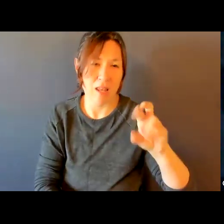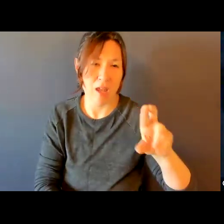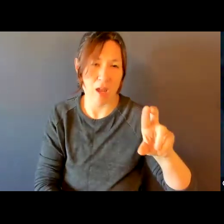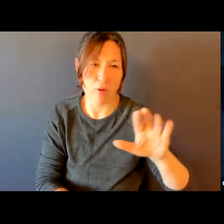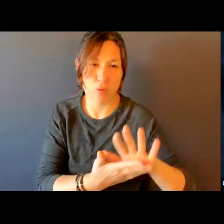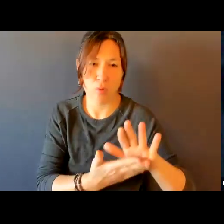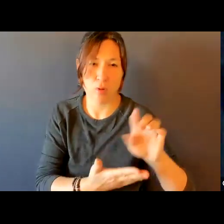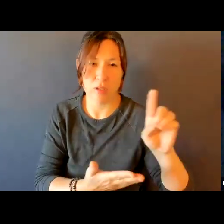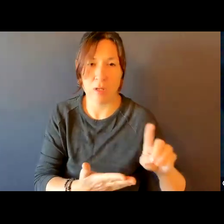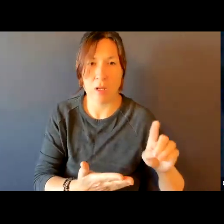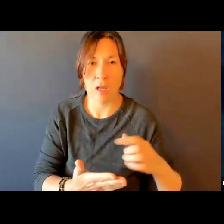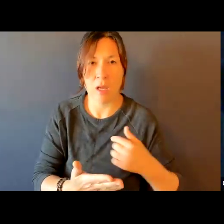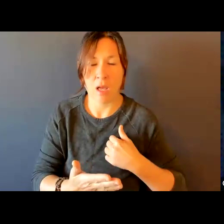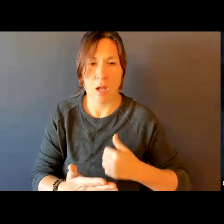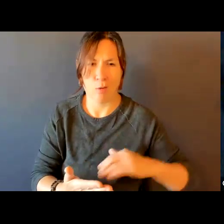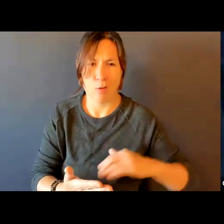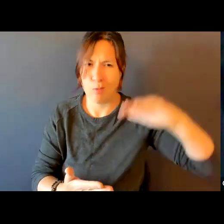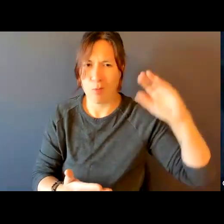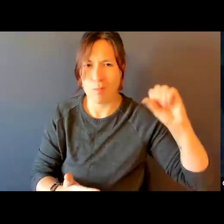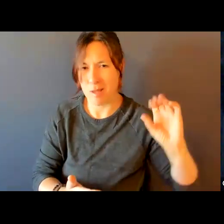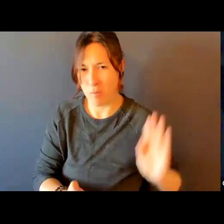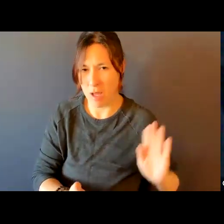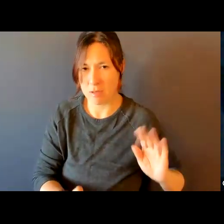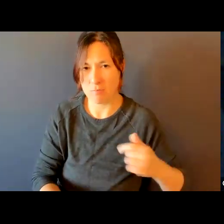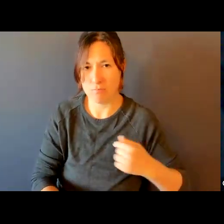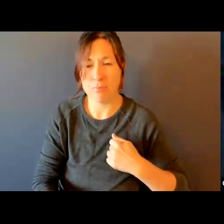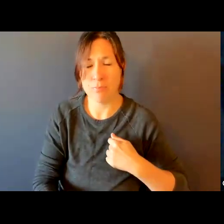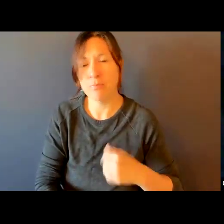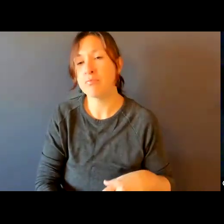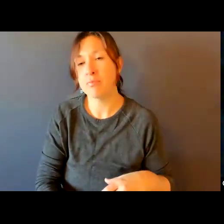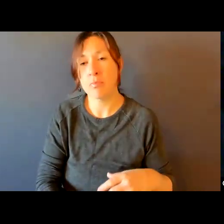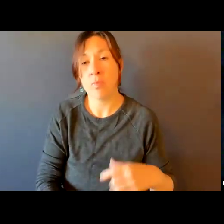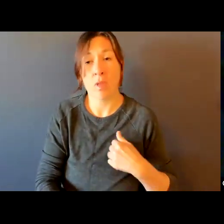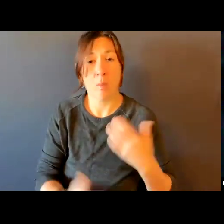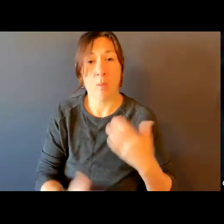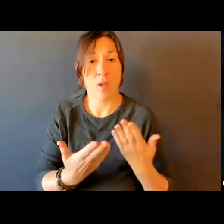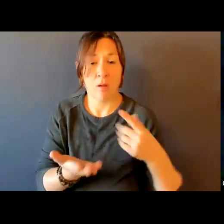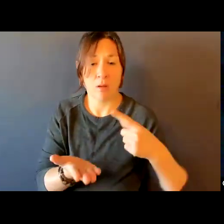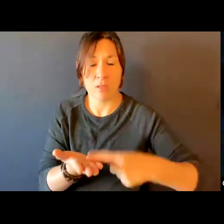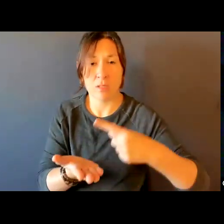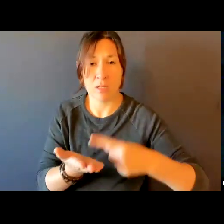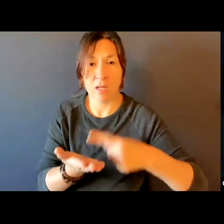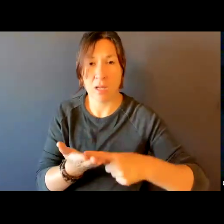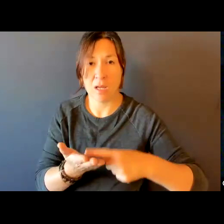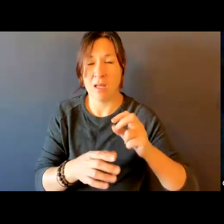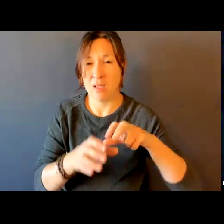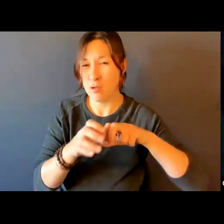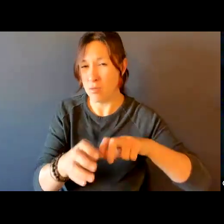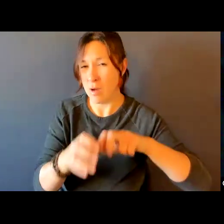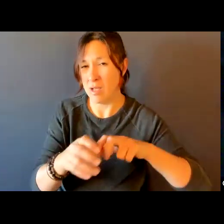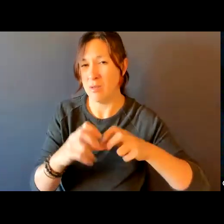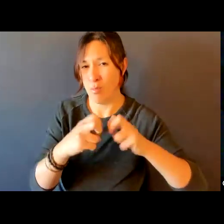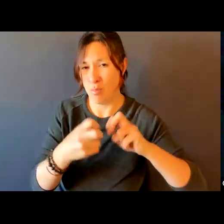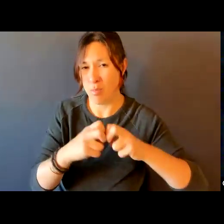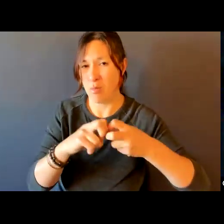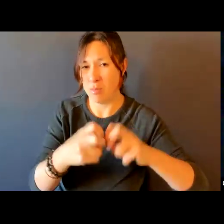a lifelong resident of South Boston. I am here before you tonight to talk about the ongoing transportation issues.